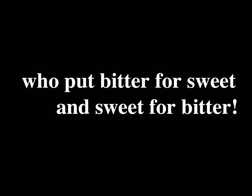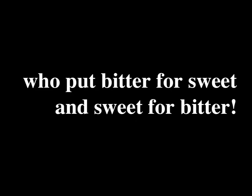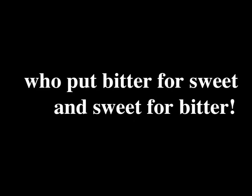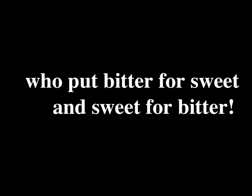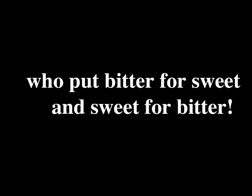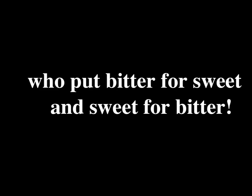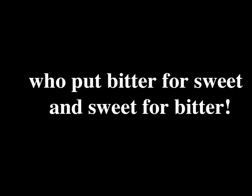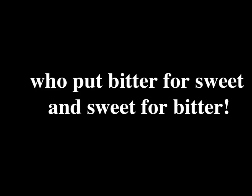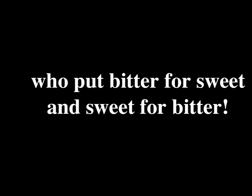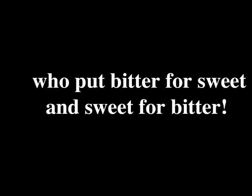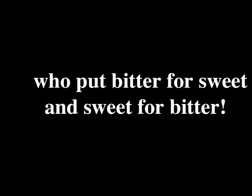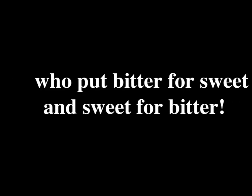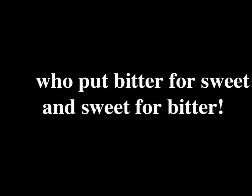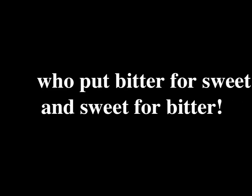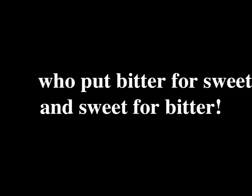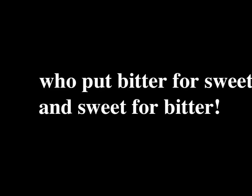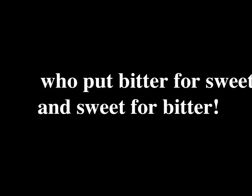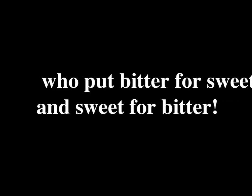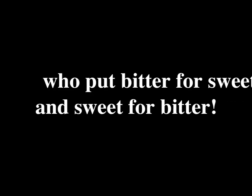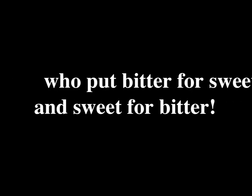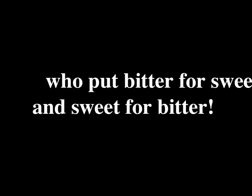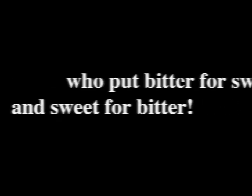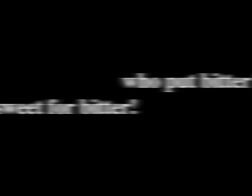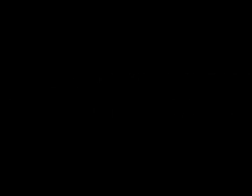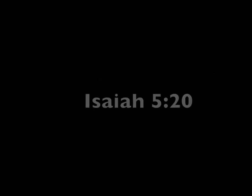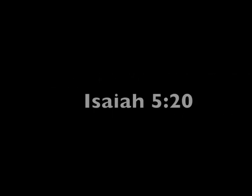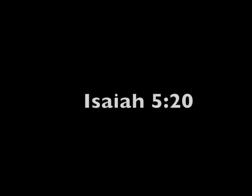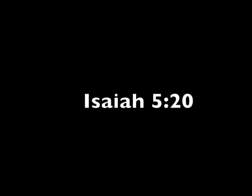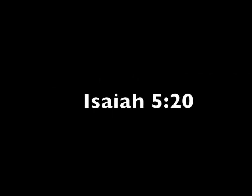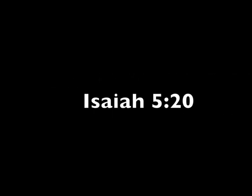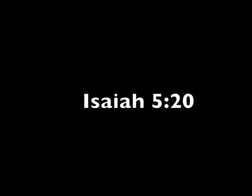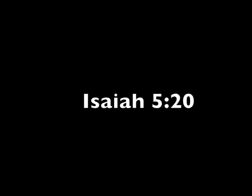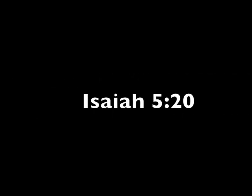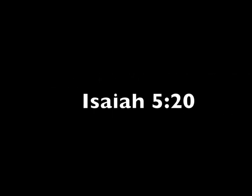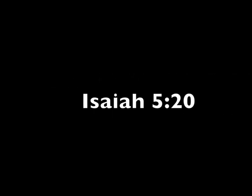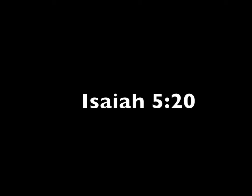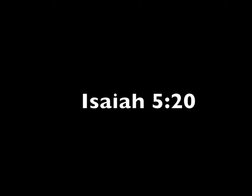put bitter for sweet and sweet for bitter. Isaiah 5.20